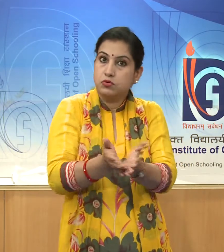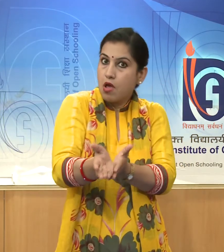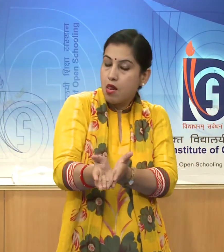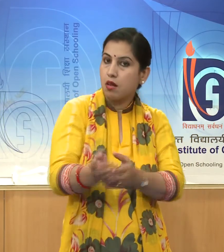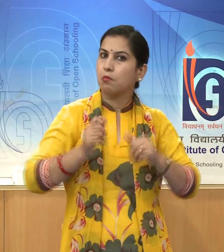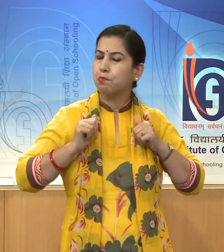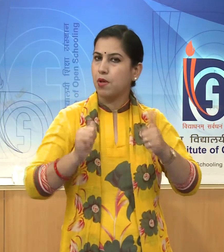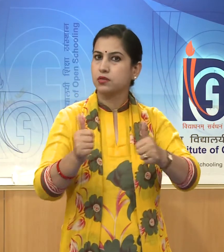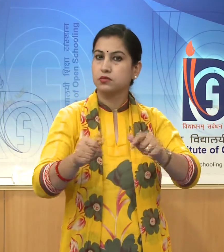forms the bridge